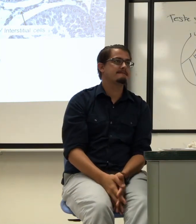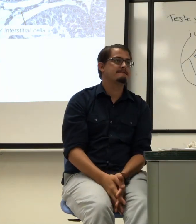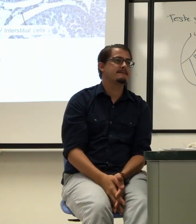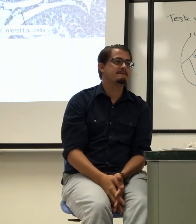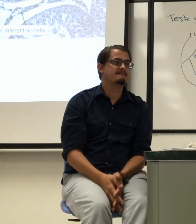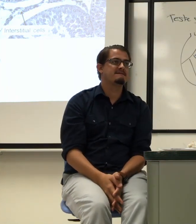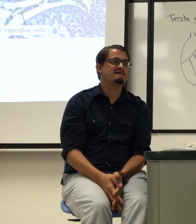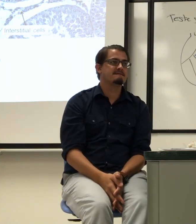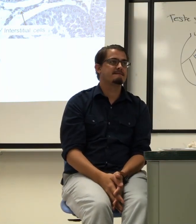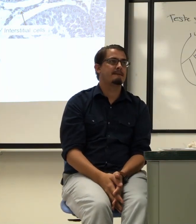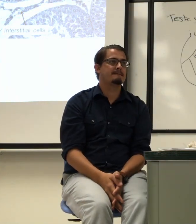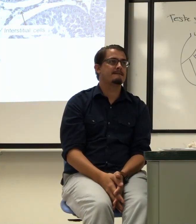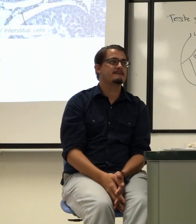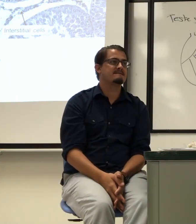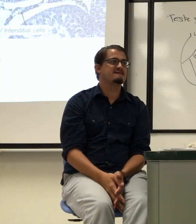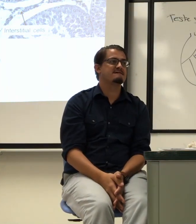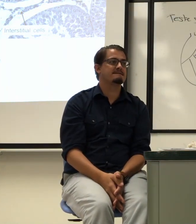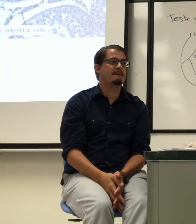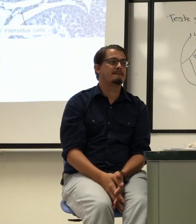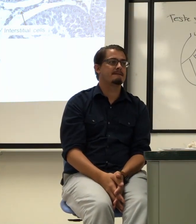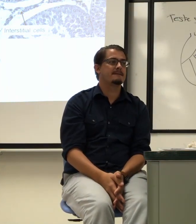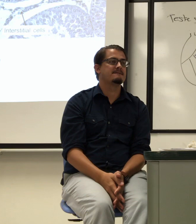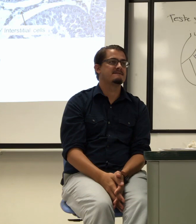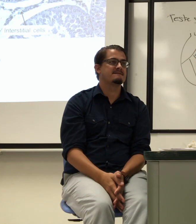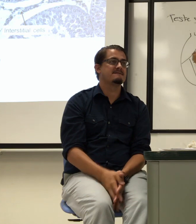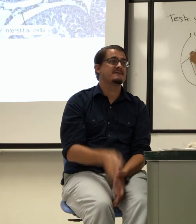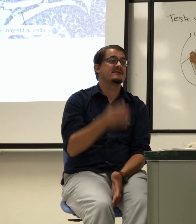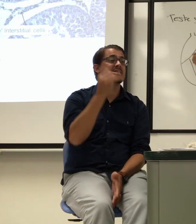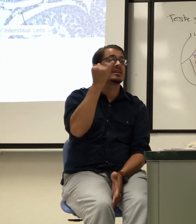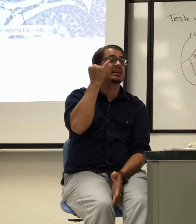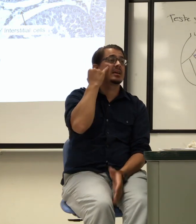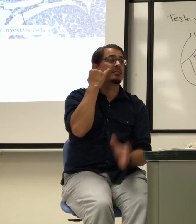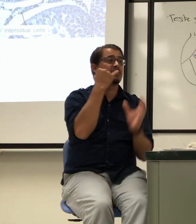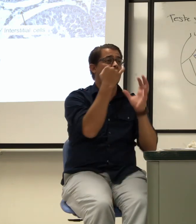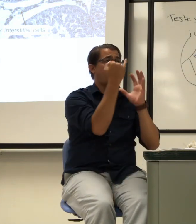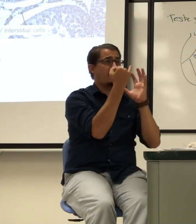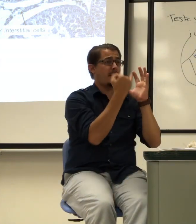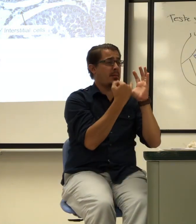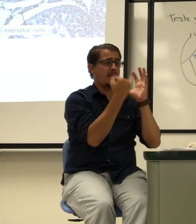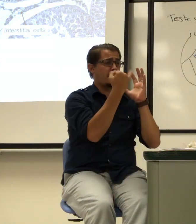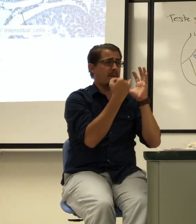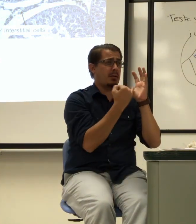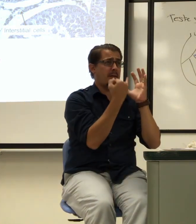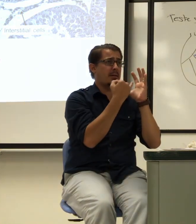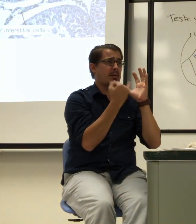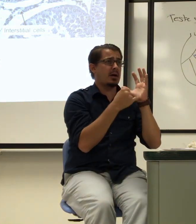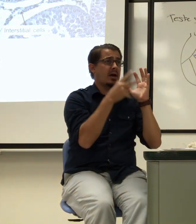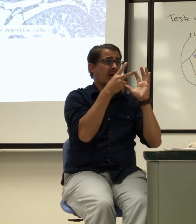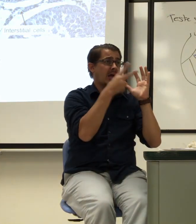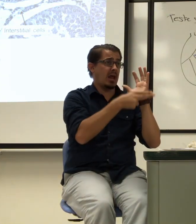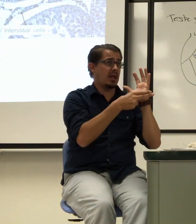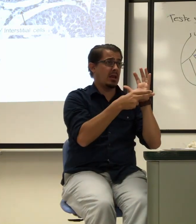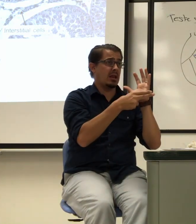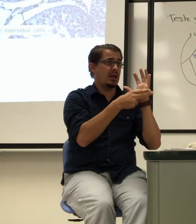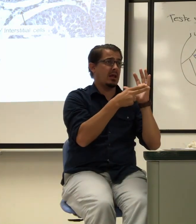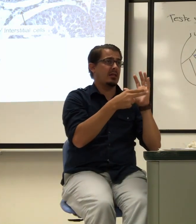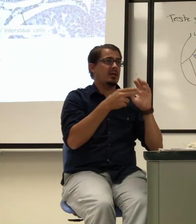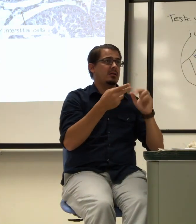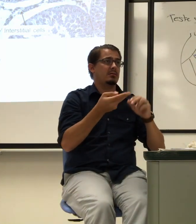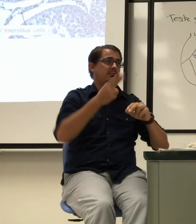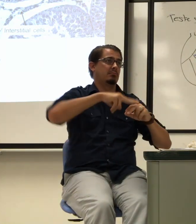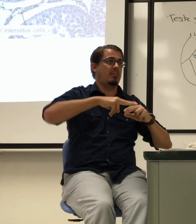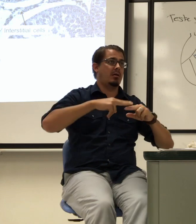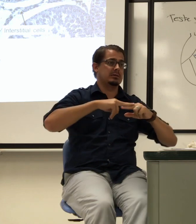seminiferous tubule. If you cut it and mount it on a slide and look at it, you're going to see a bunch of